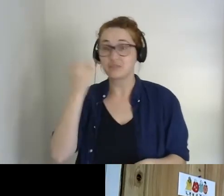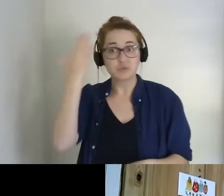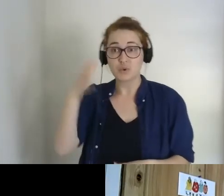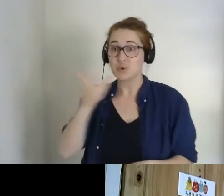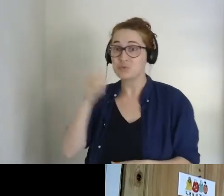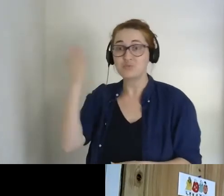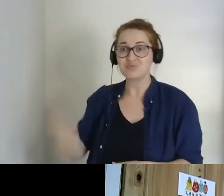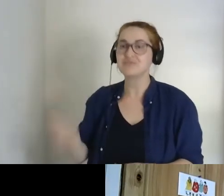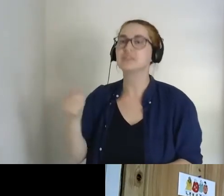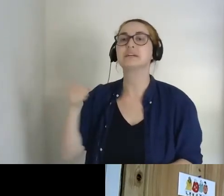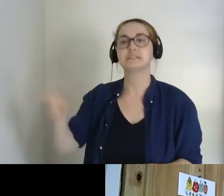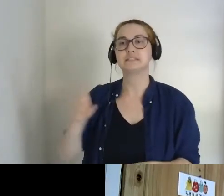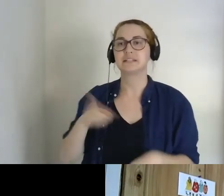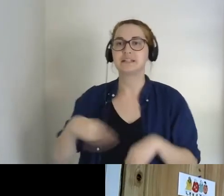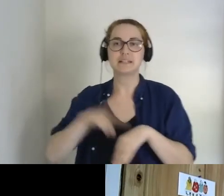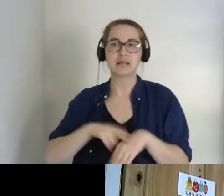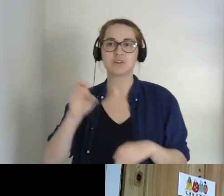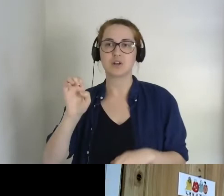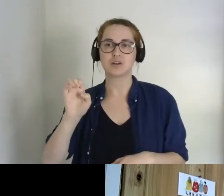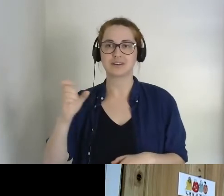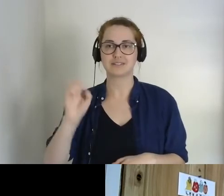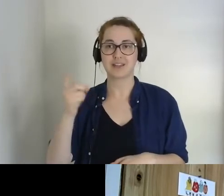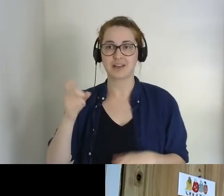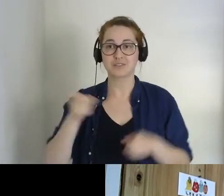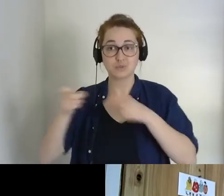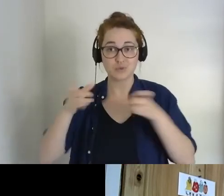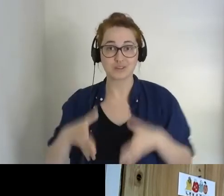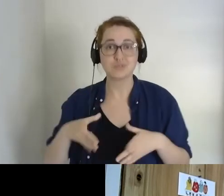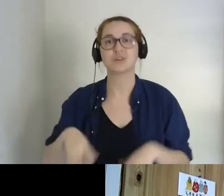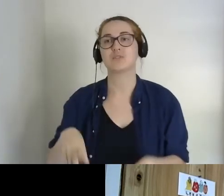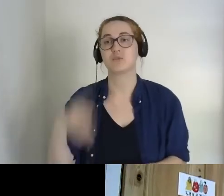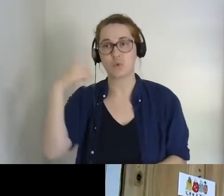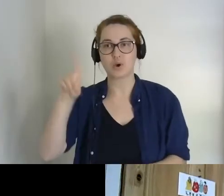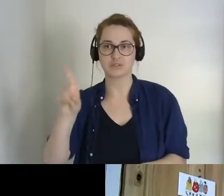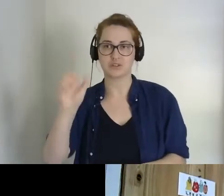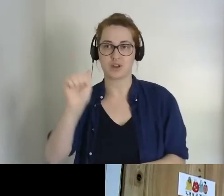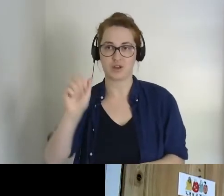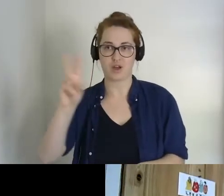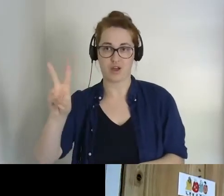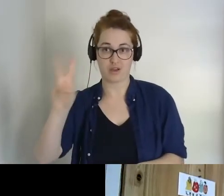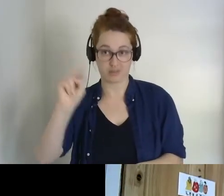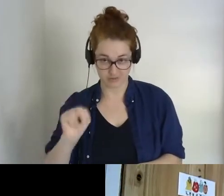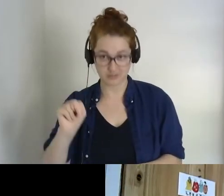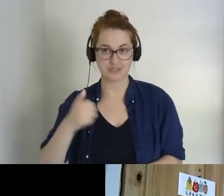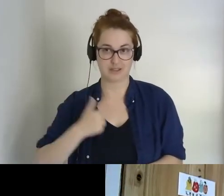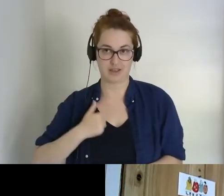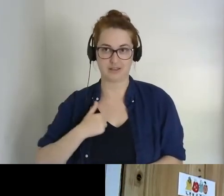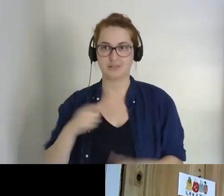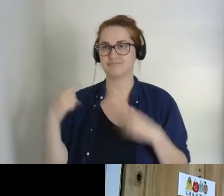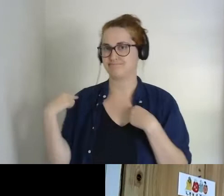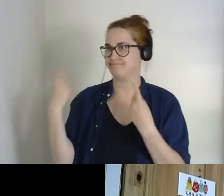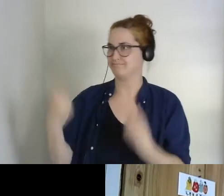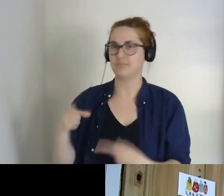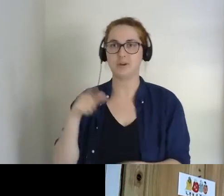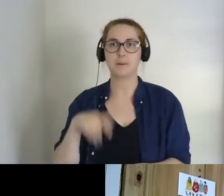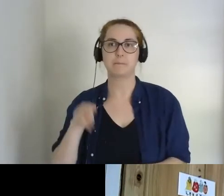Executive Director of the Disabled Women's Network, Dawn Canada, and she's been in that role since May